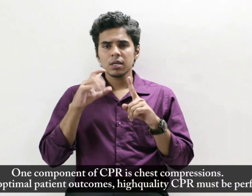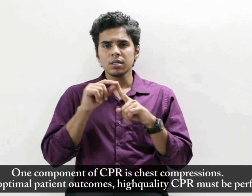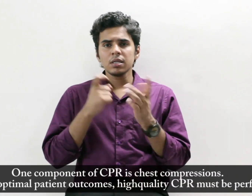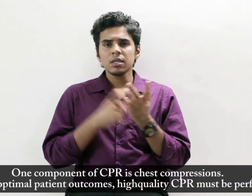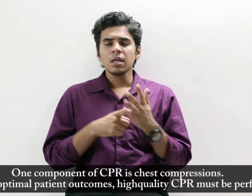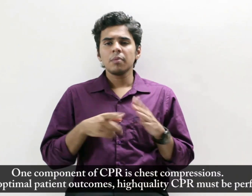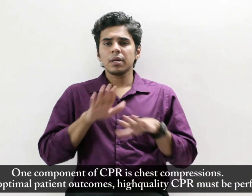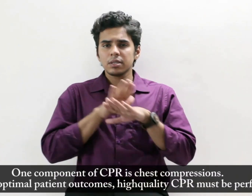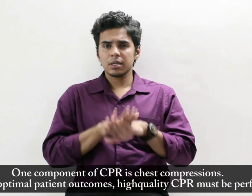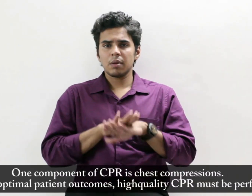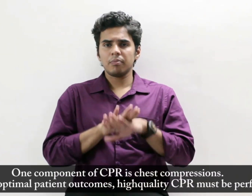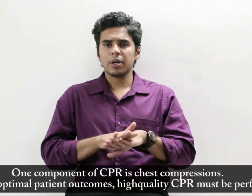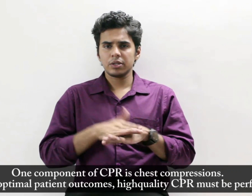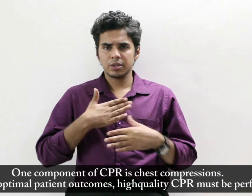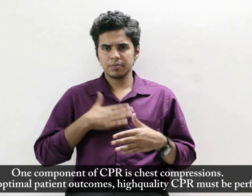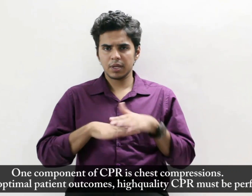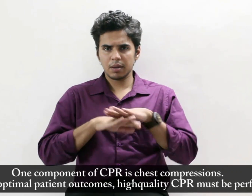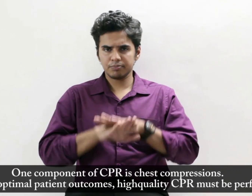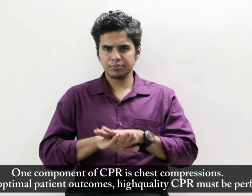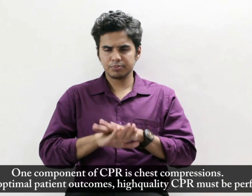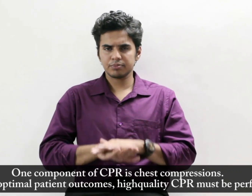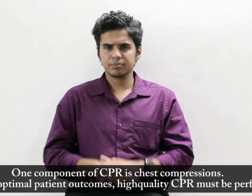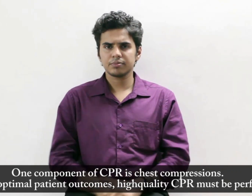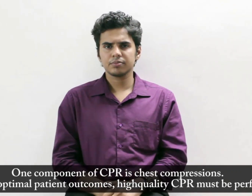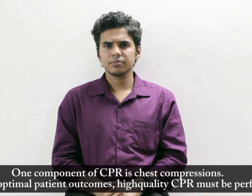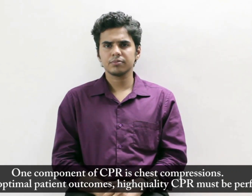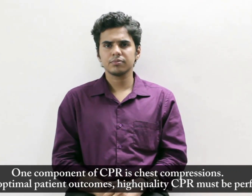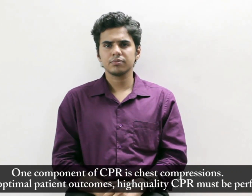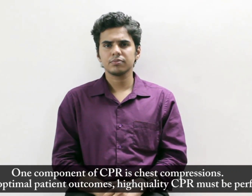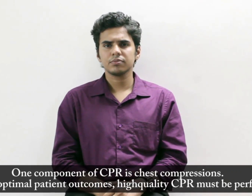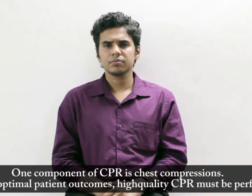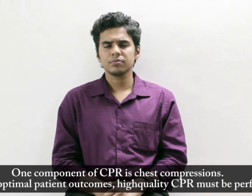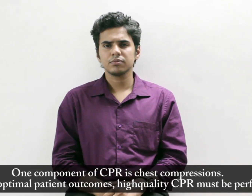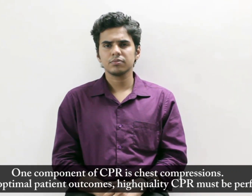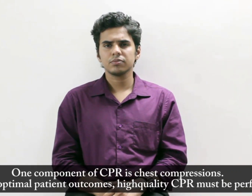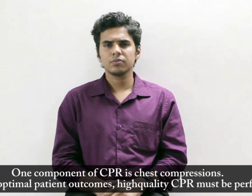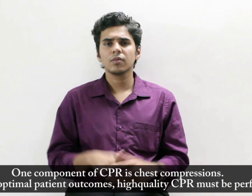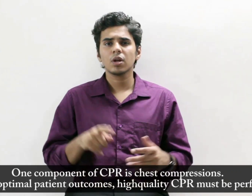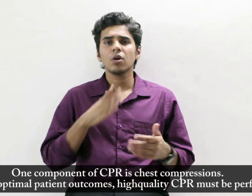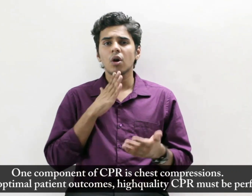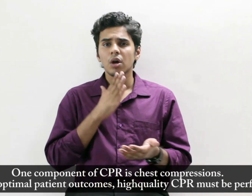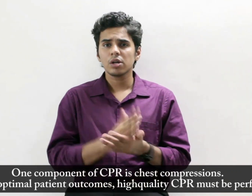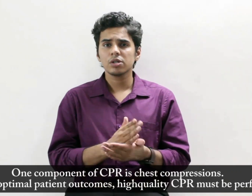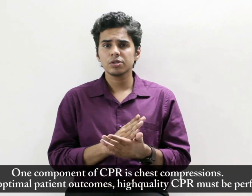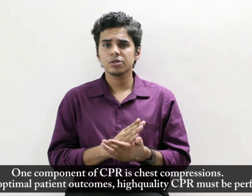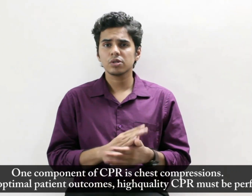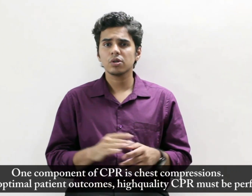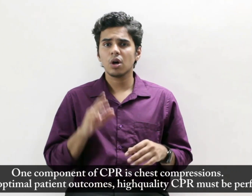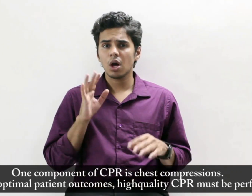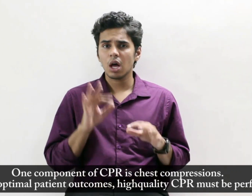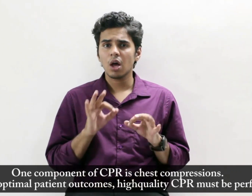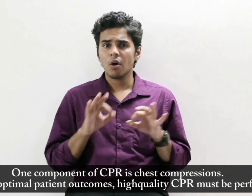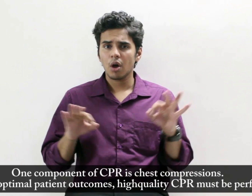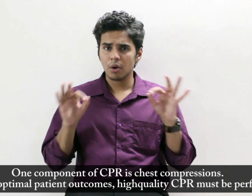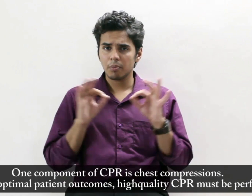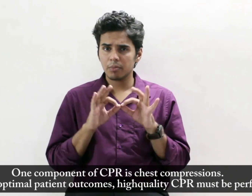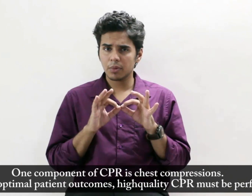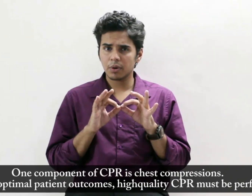One component of CPR is chest compressions. To ensure optimal patient outcomes, high